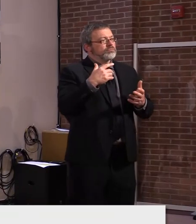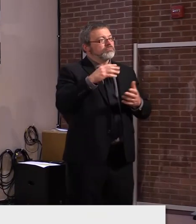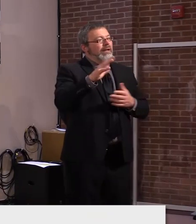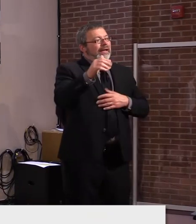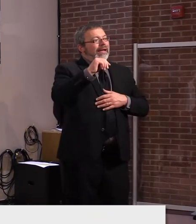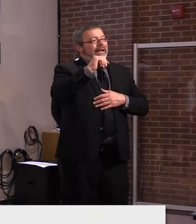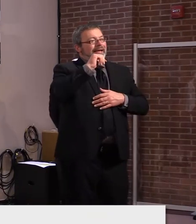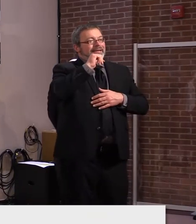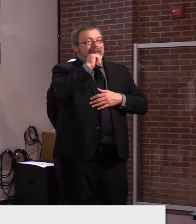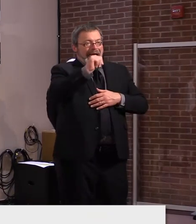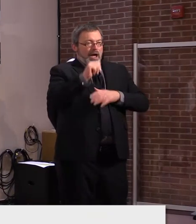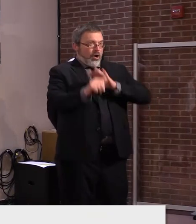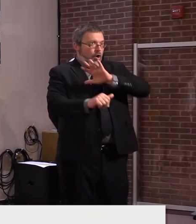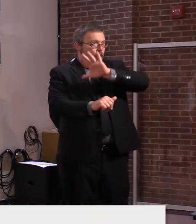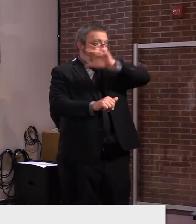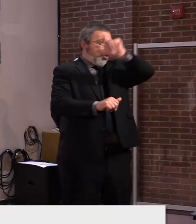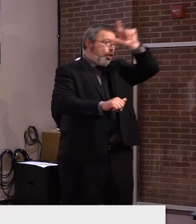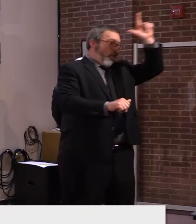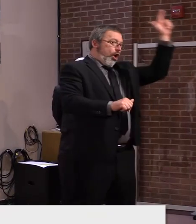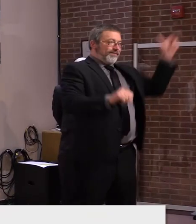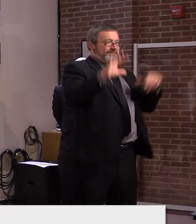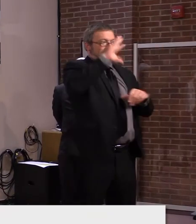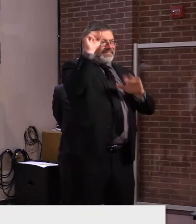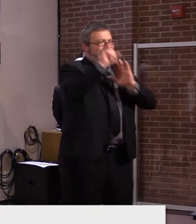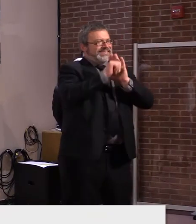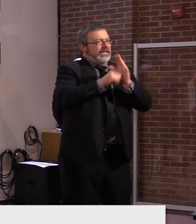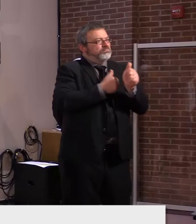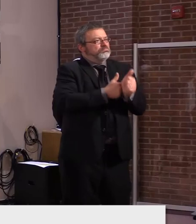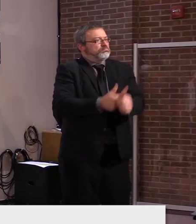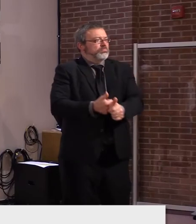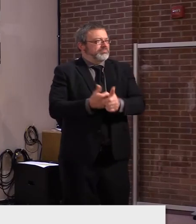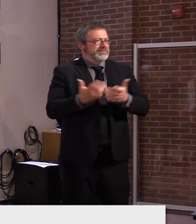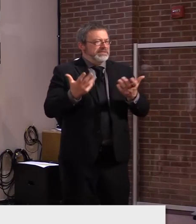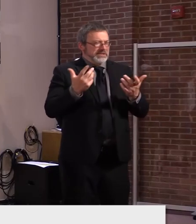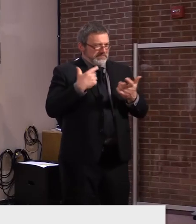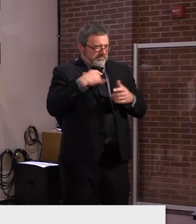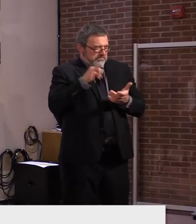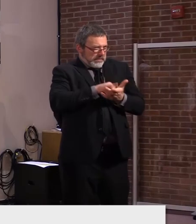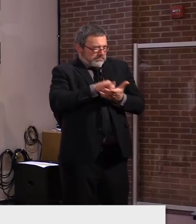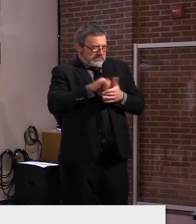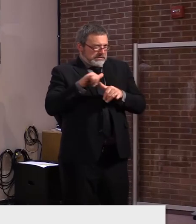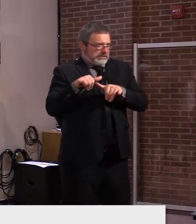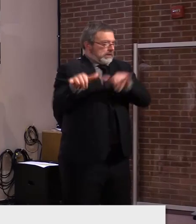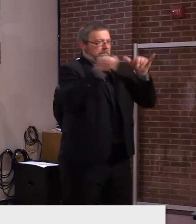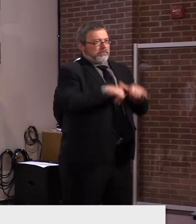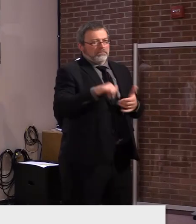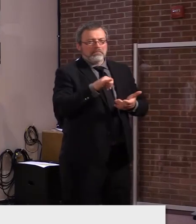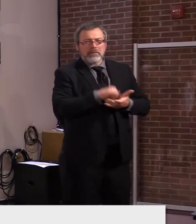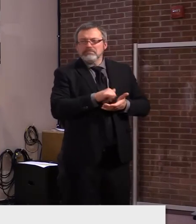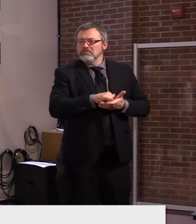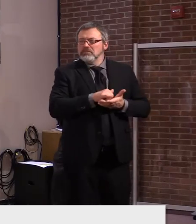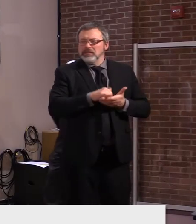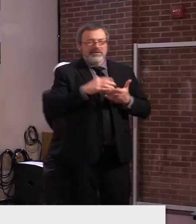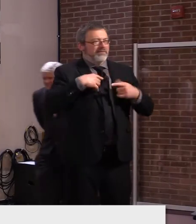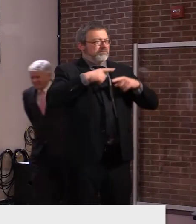as complete in the reporting that they do for a range of things in COVID, including vaccination data.